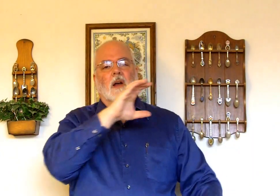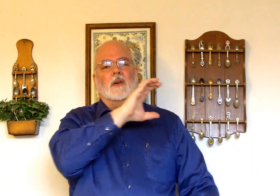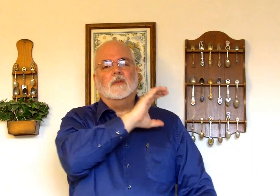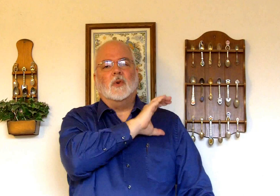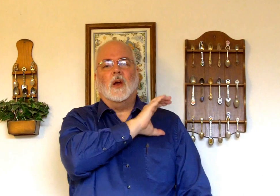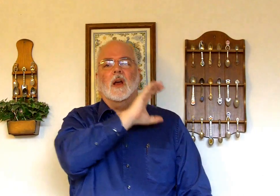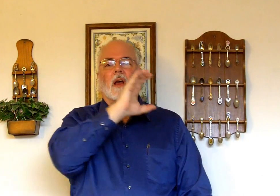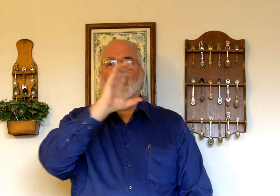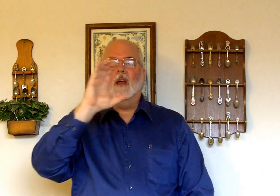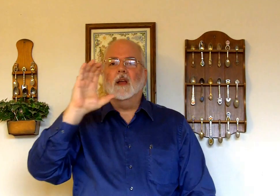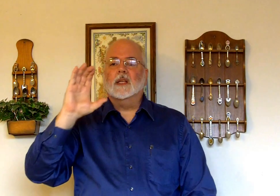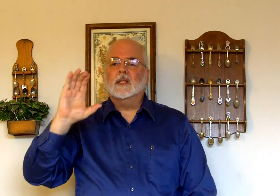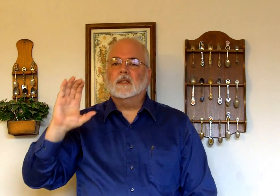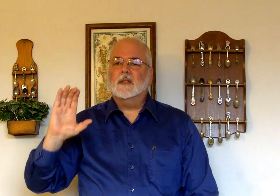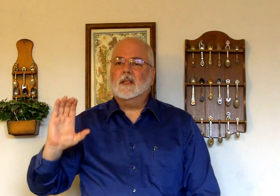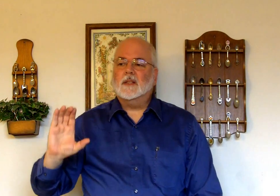of Christ.